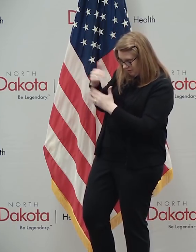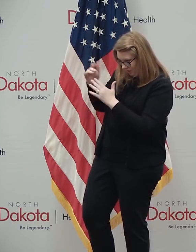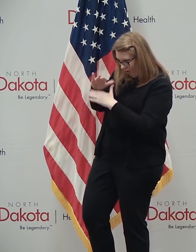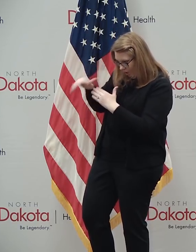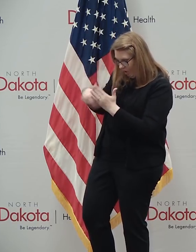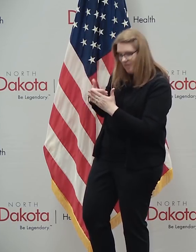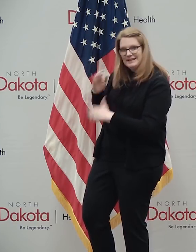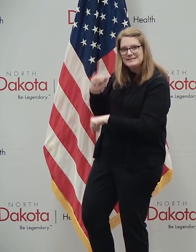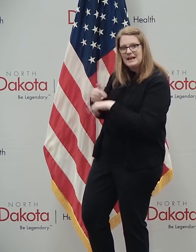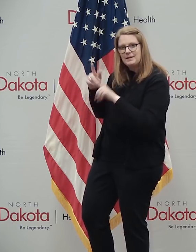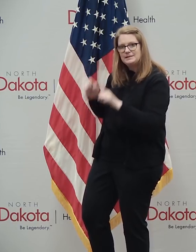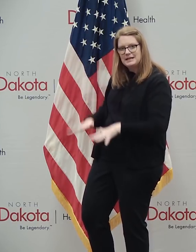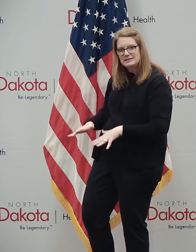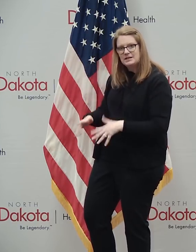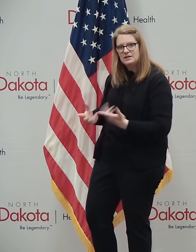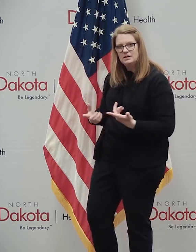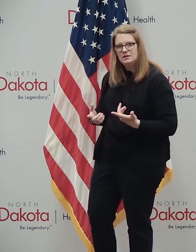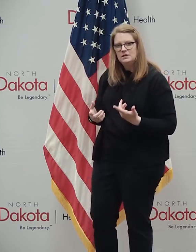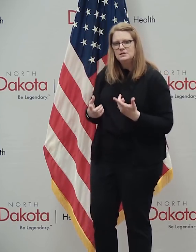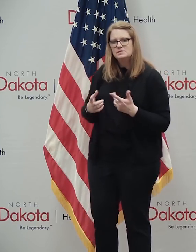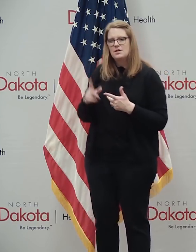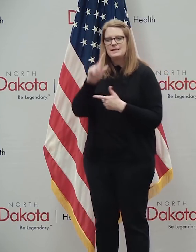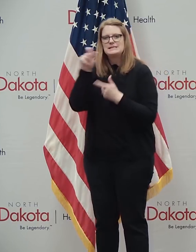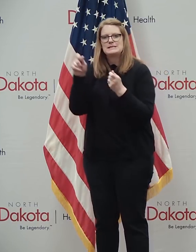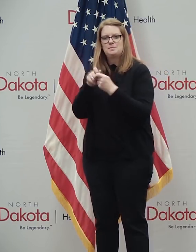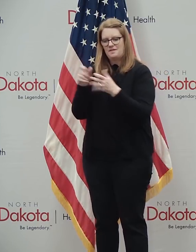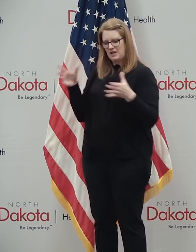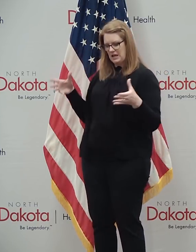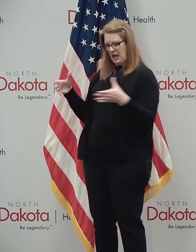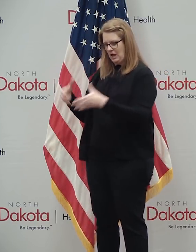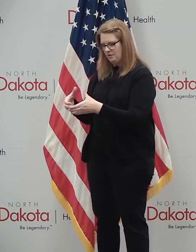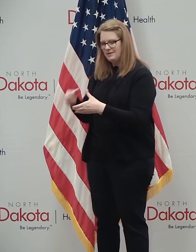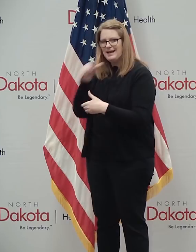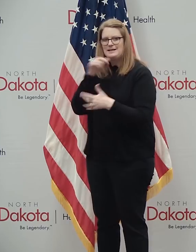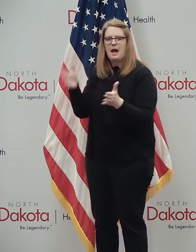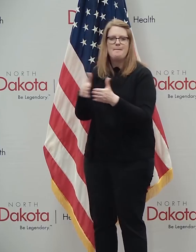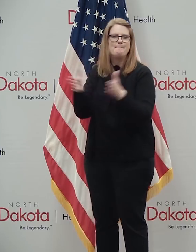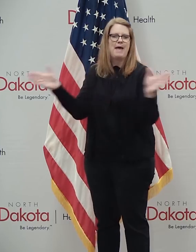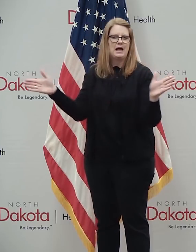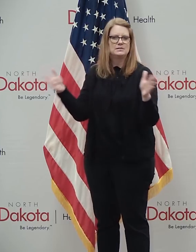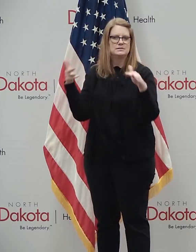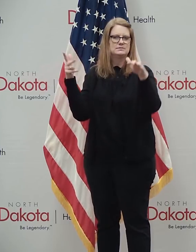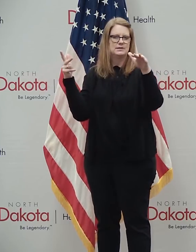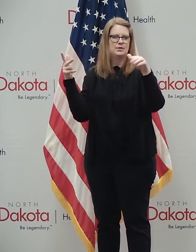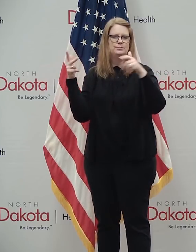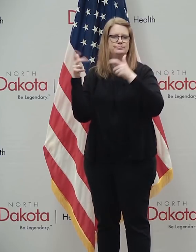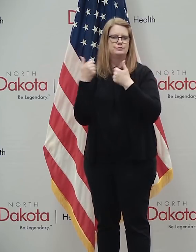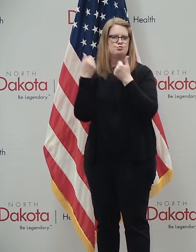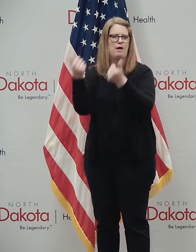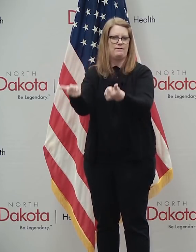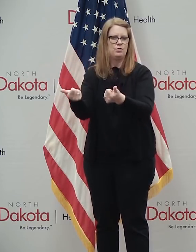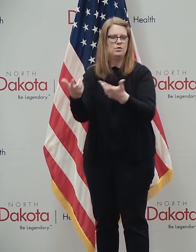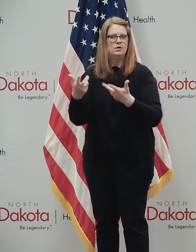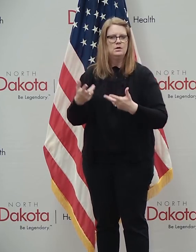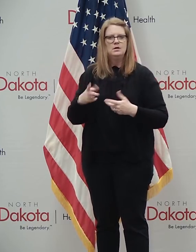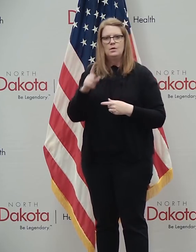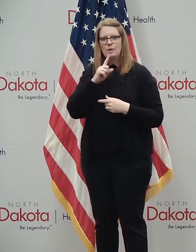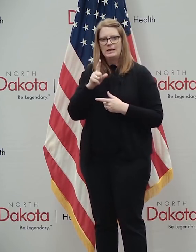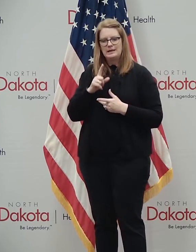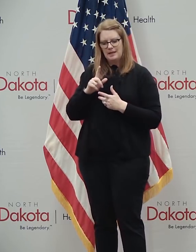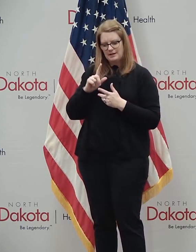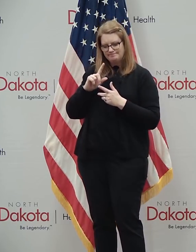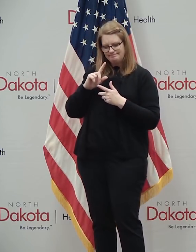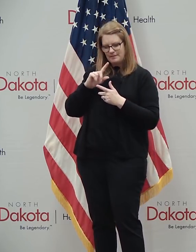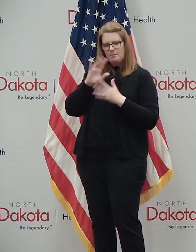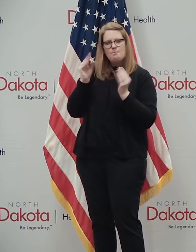So I'll call this targeted outbound as opposed to just mass drive-through. So it's a redeployment of the capacity we have to